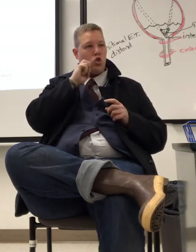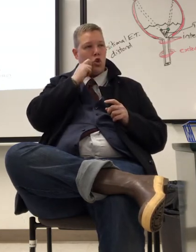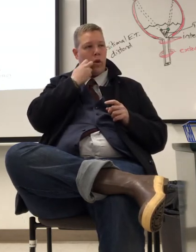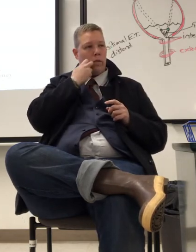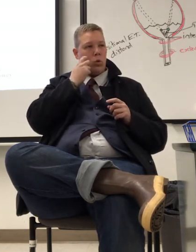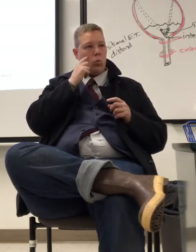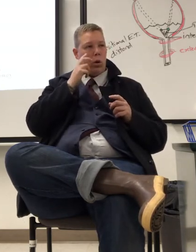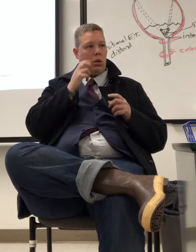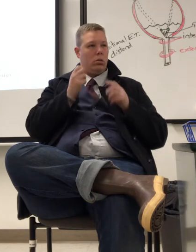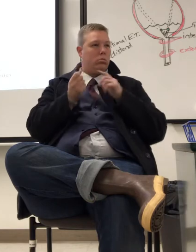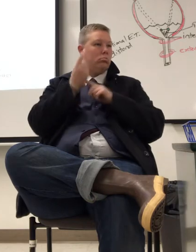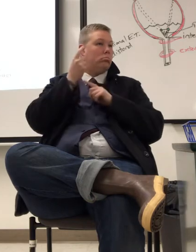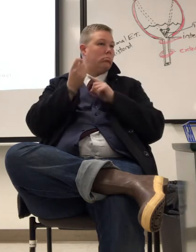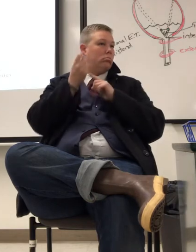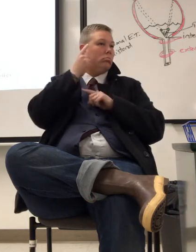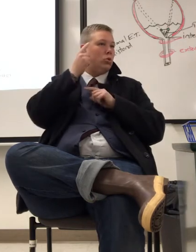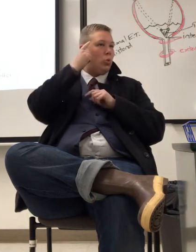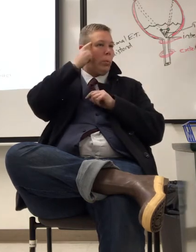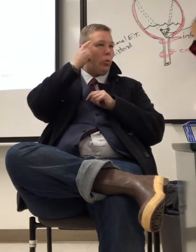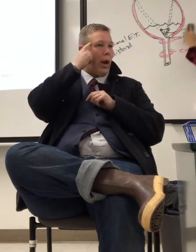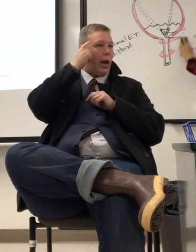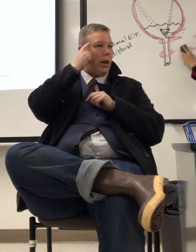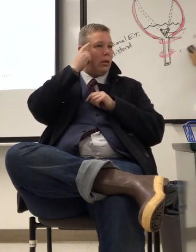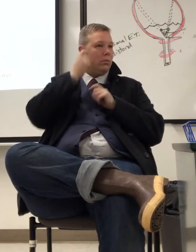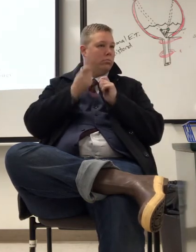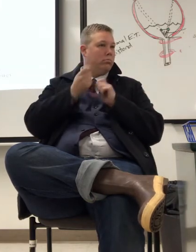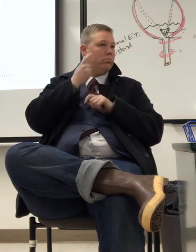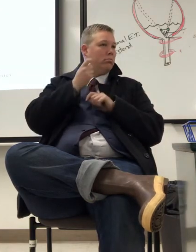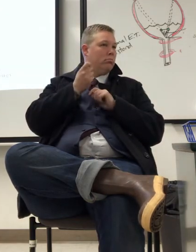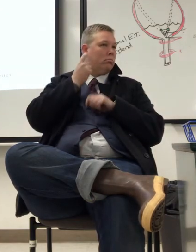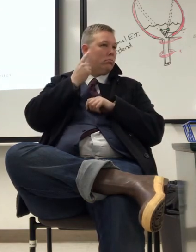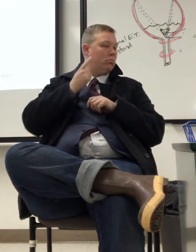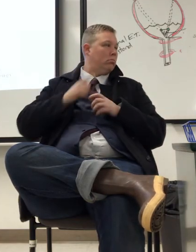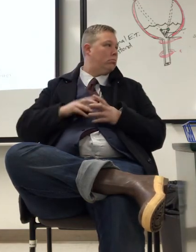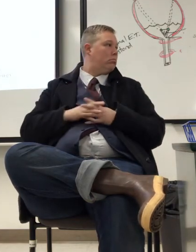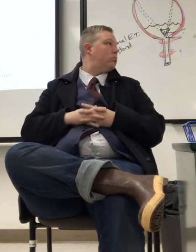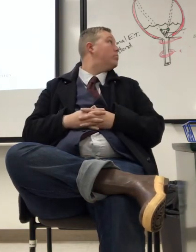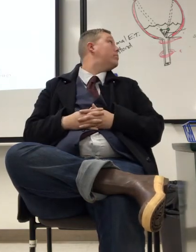to your brain. Let me erase some of this.